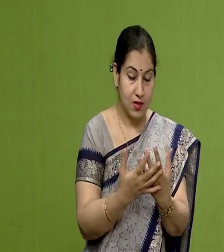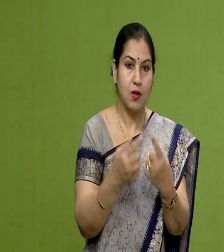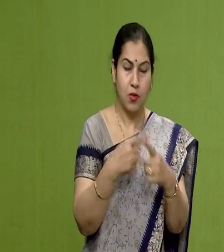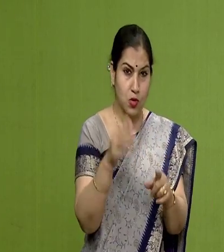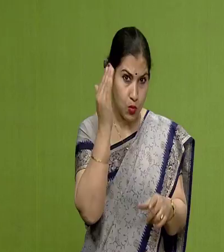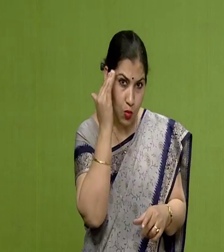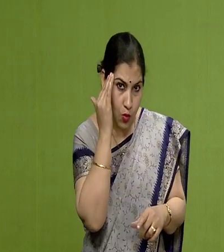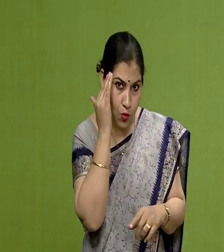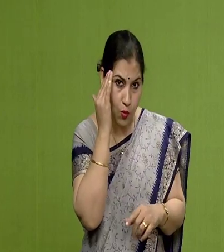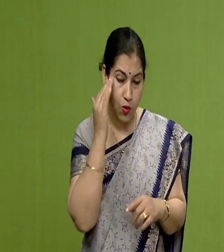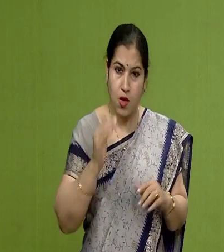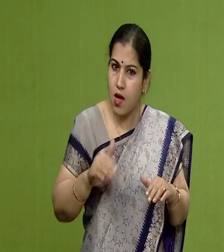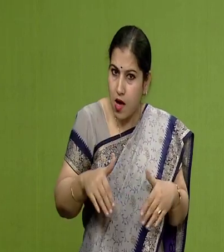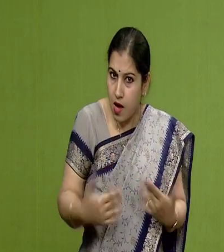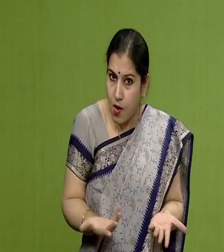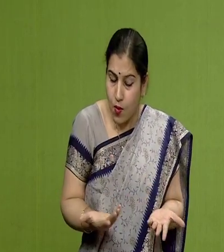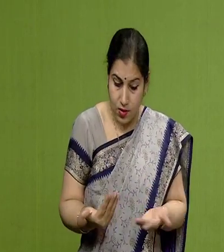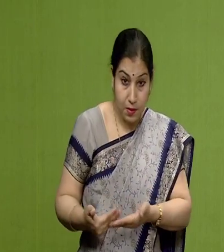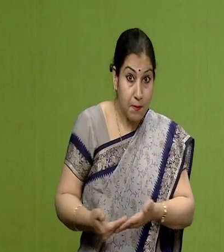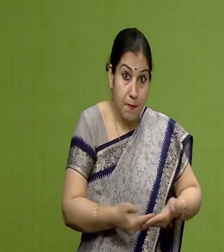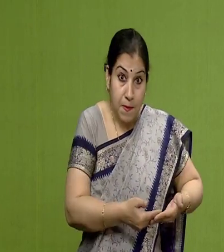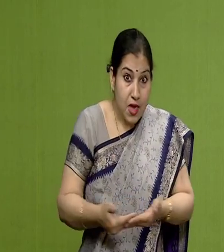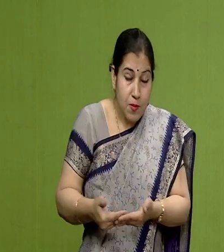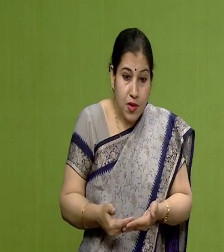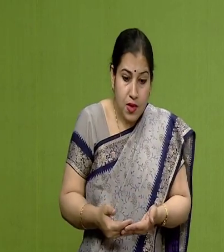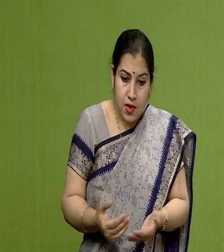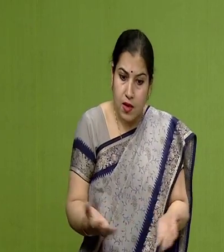know how a baby is conceived?